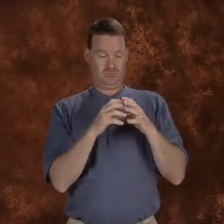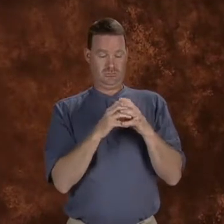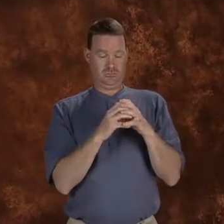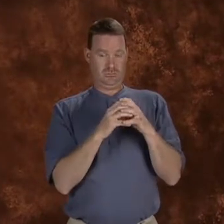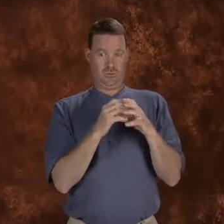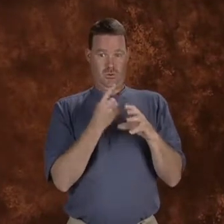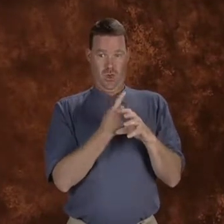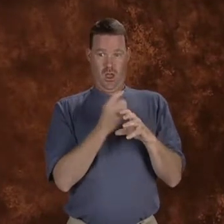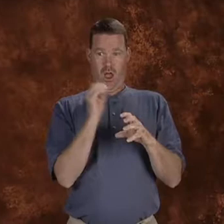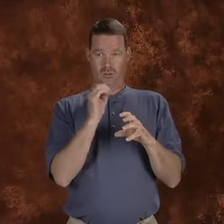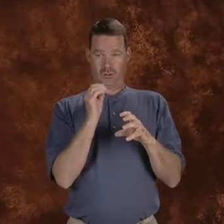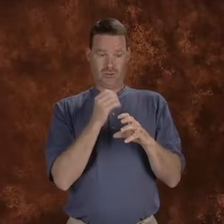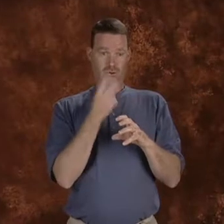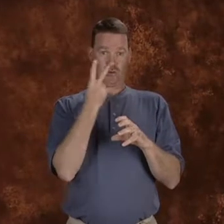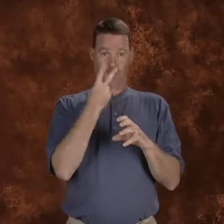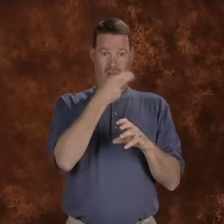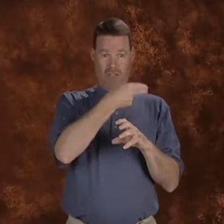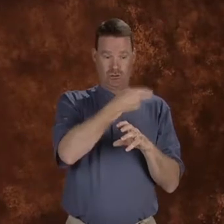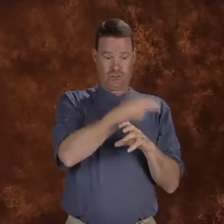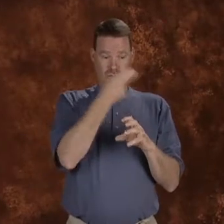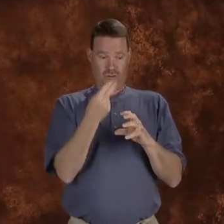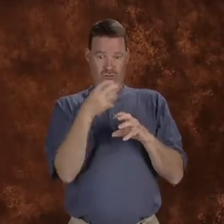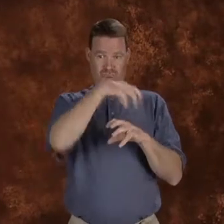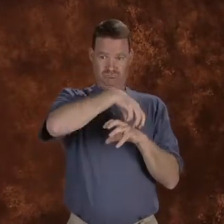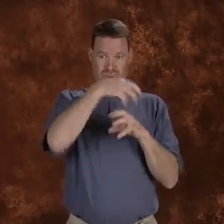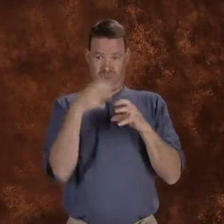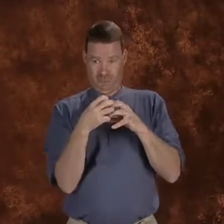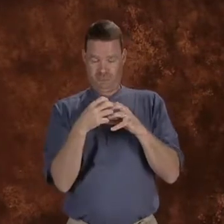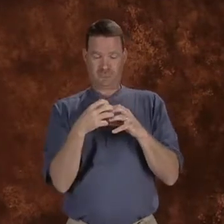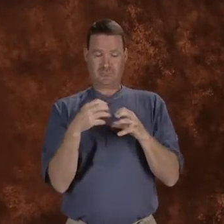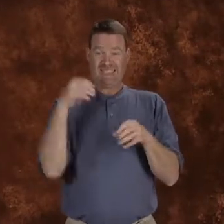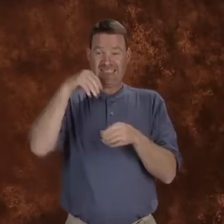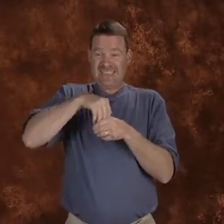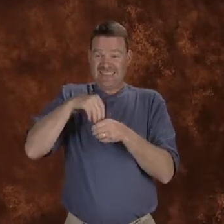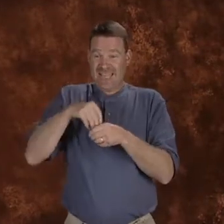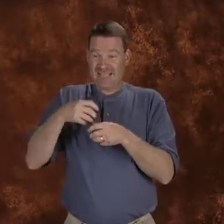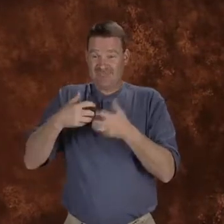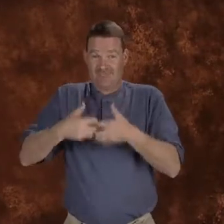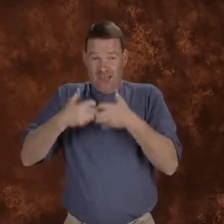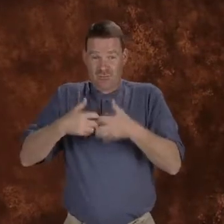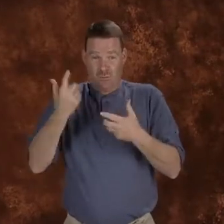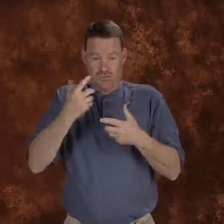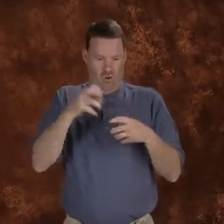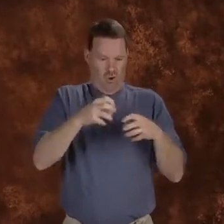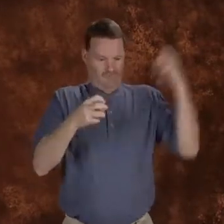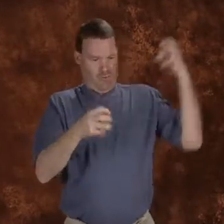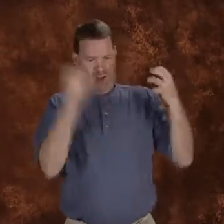The plants absorb water from the ground. Water is H2O.